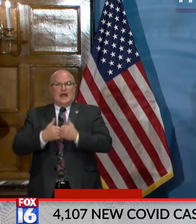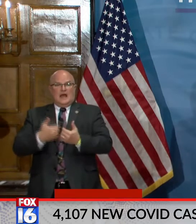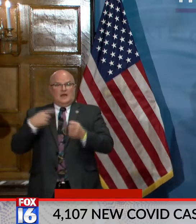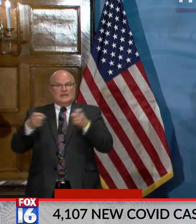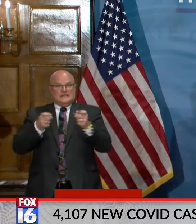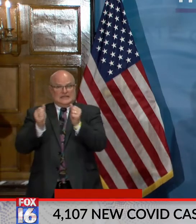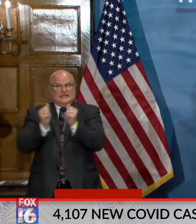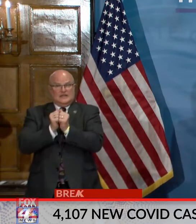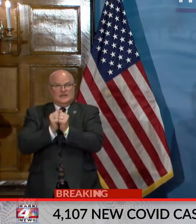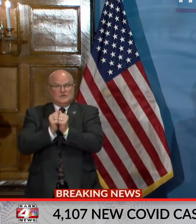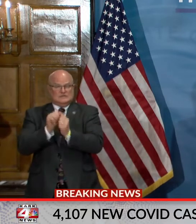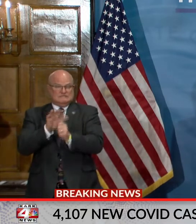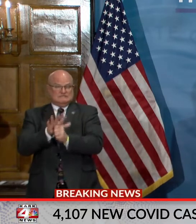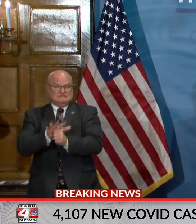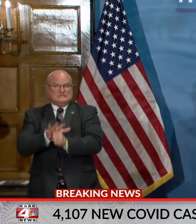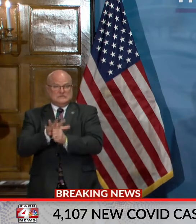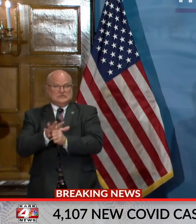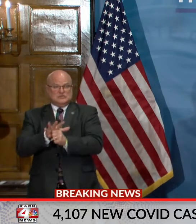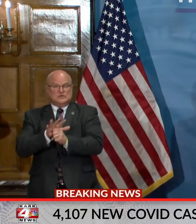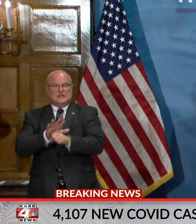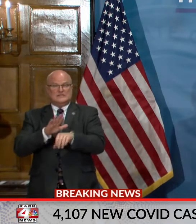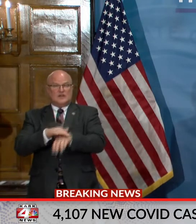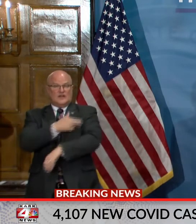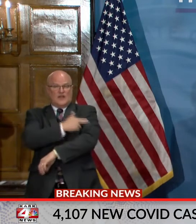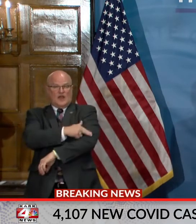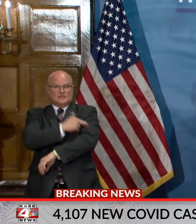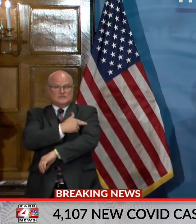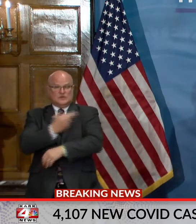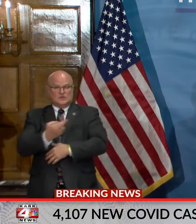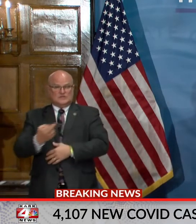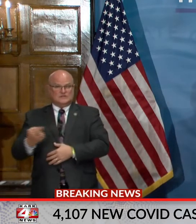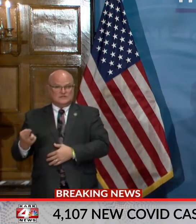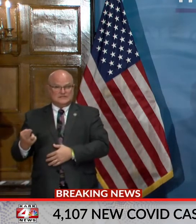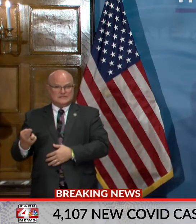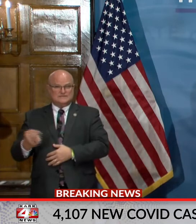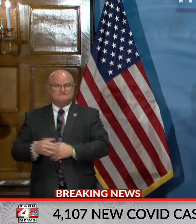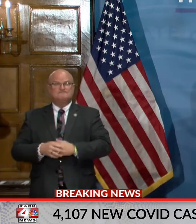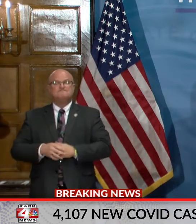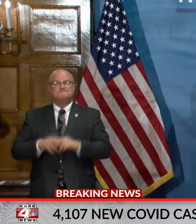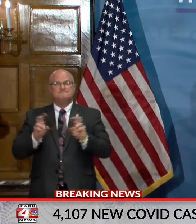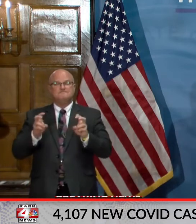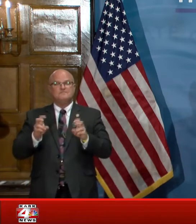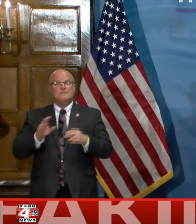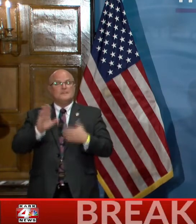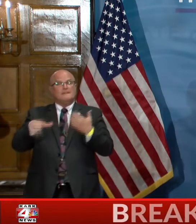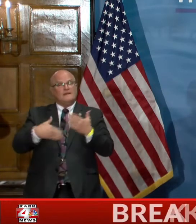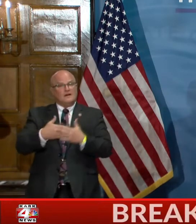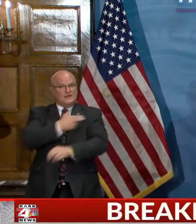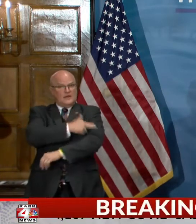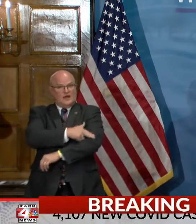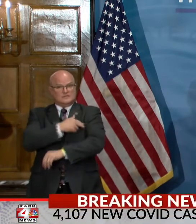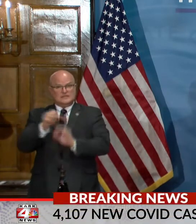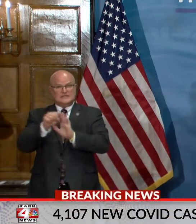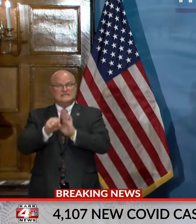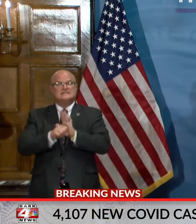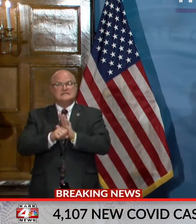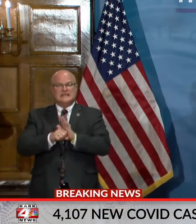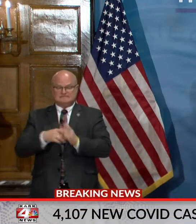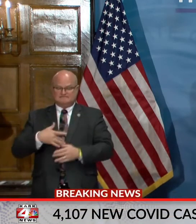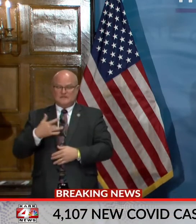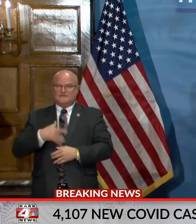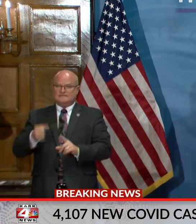dealing with the stress that this is having on hospital resources? Well, All the hospitals in the state are feeling